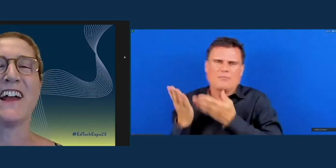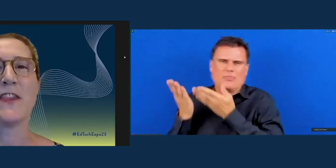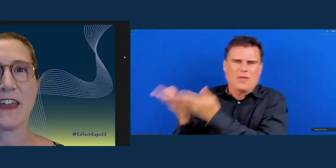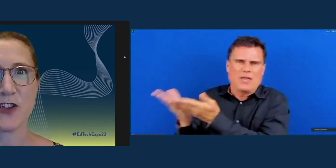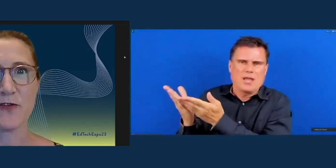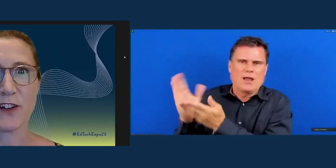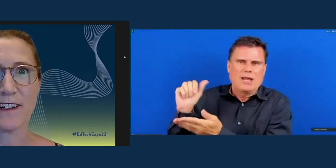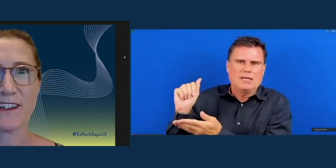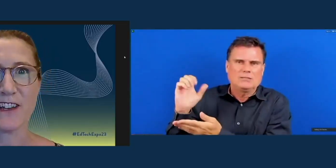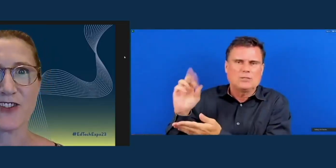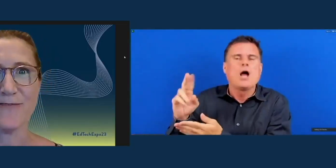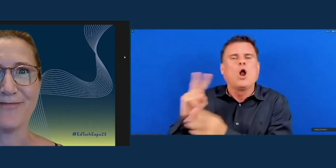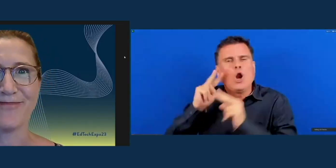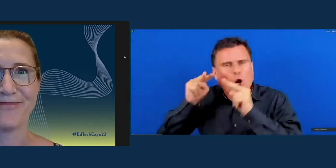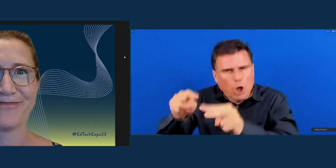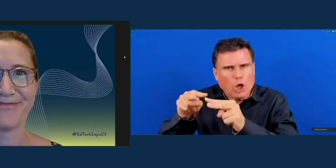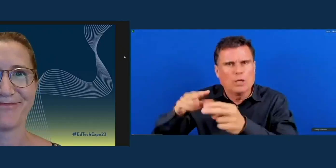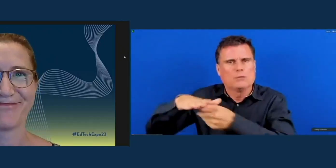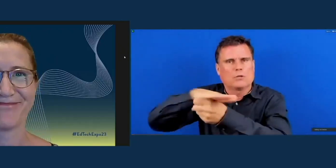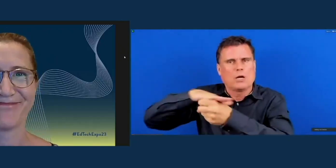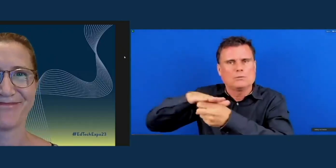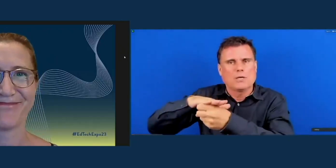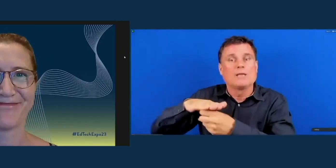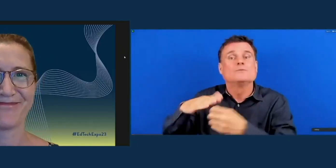allchildrenreading.org. Thank you for your attention.